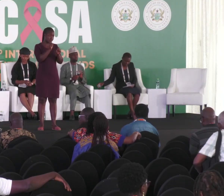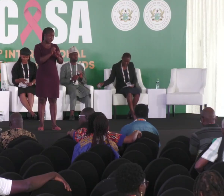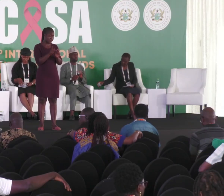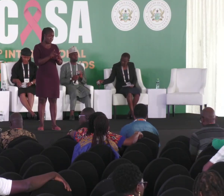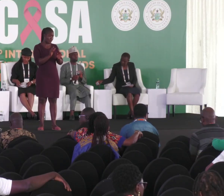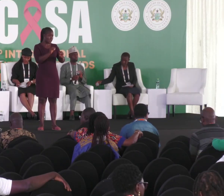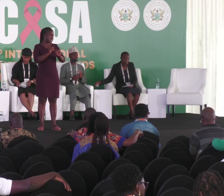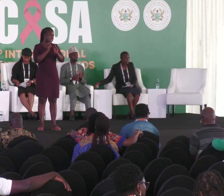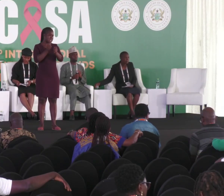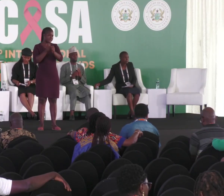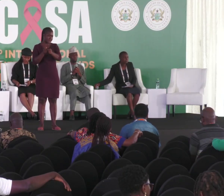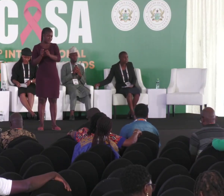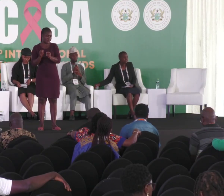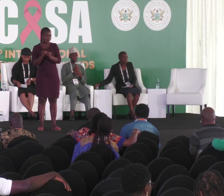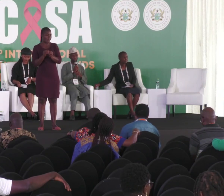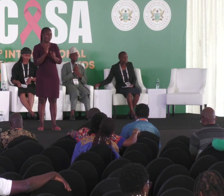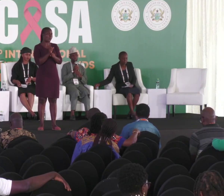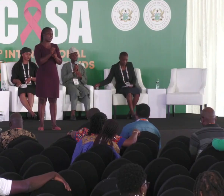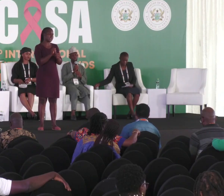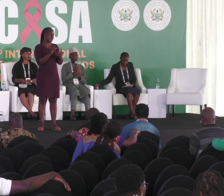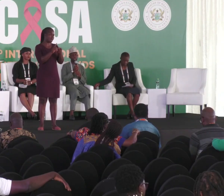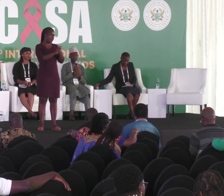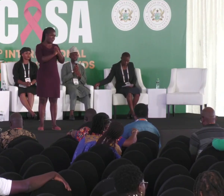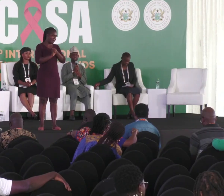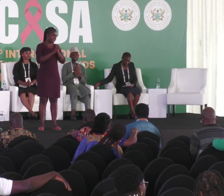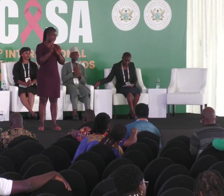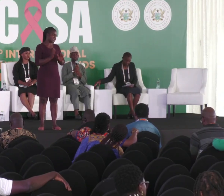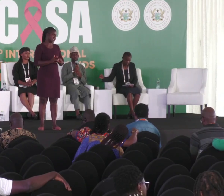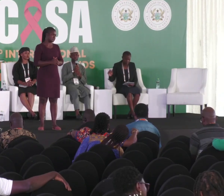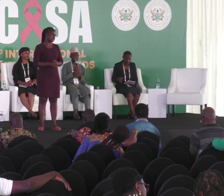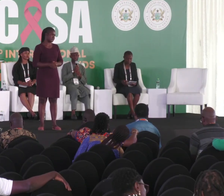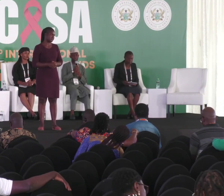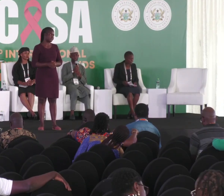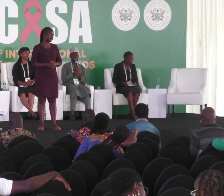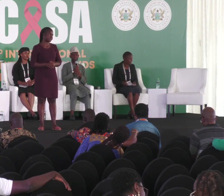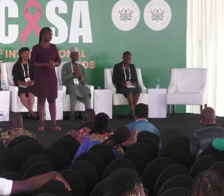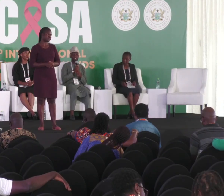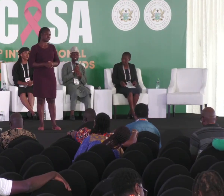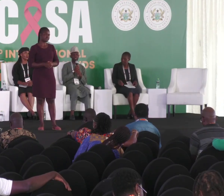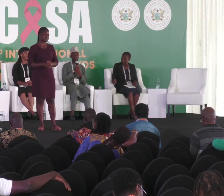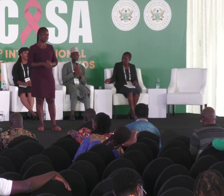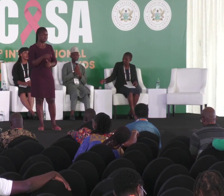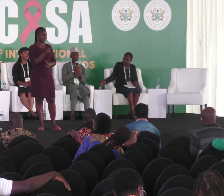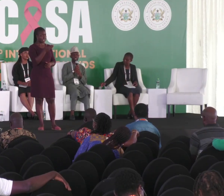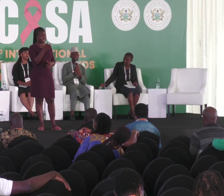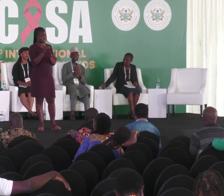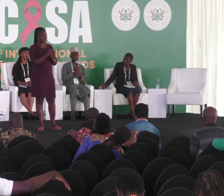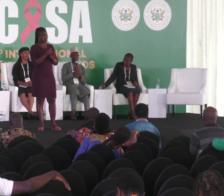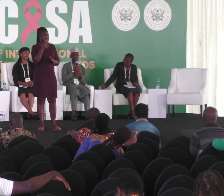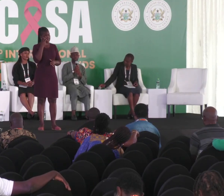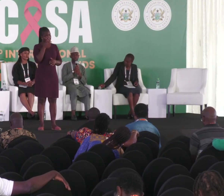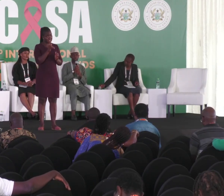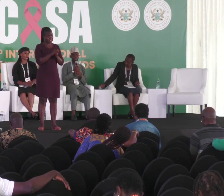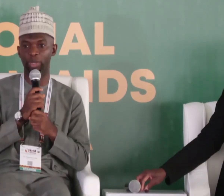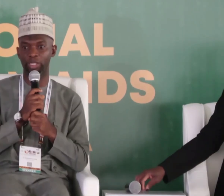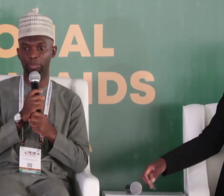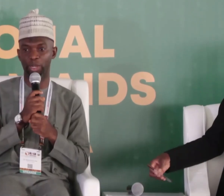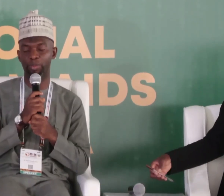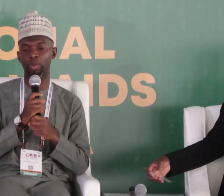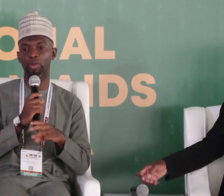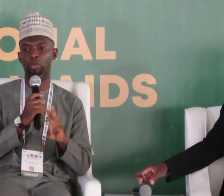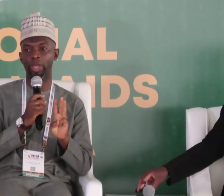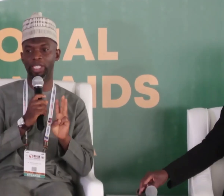have 3 minutes, so. Okay, so factors that we observed affected those that did not want to recommend the